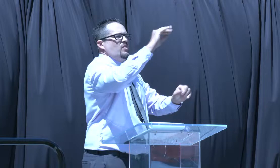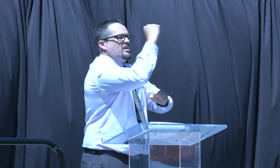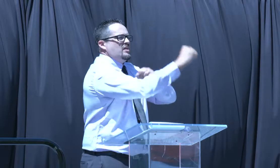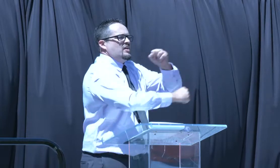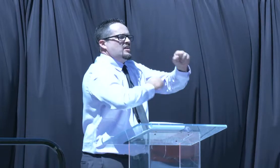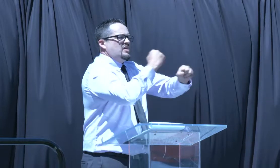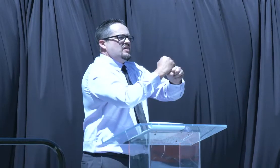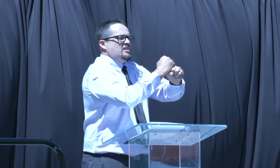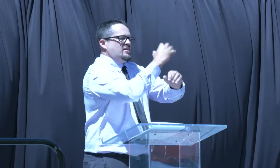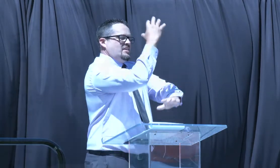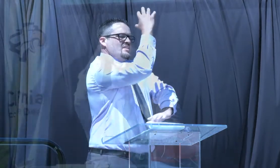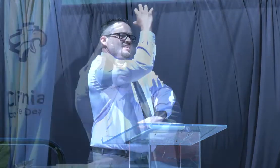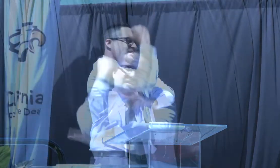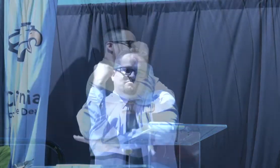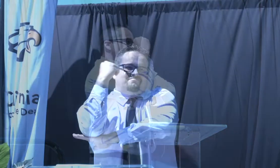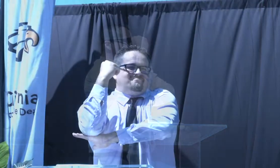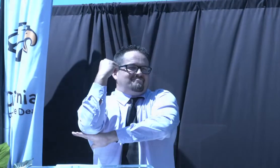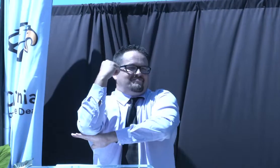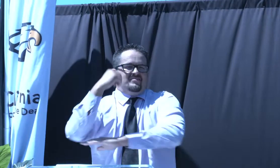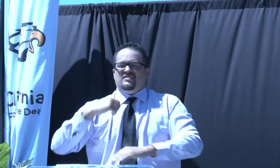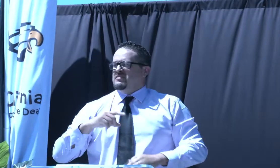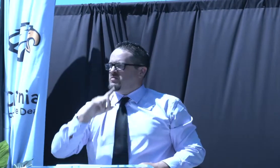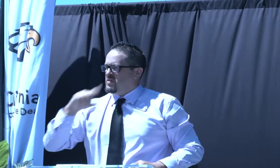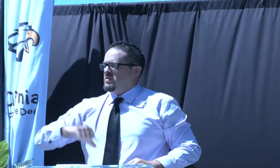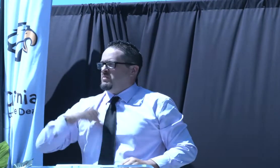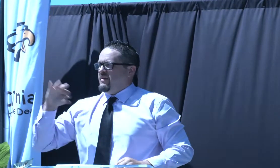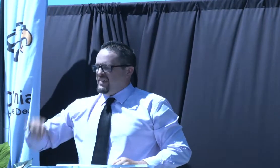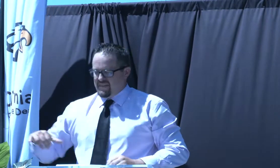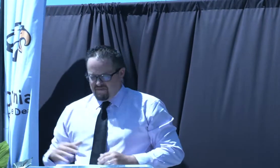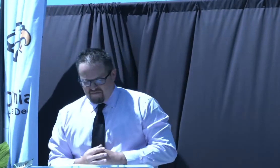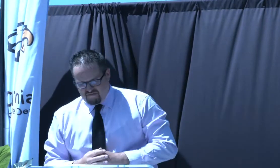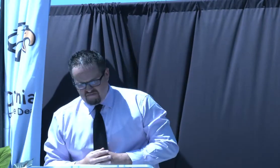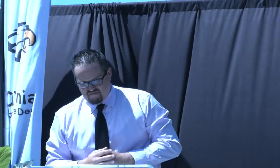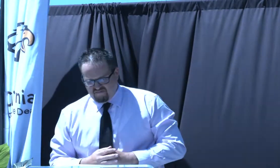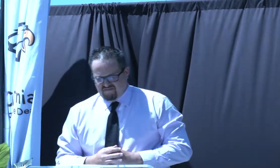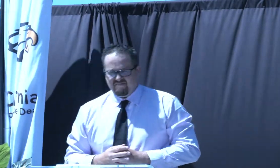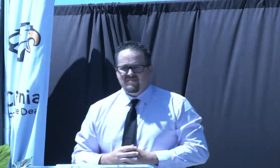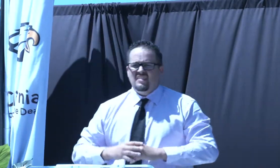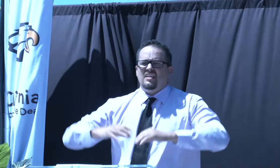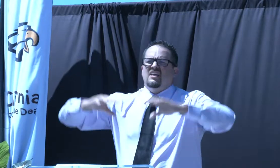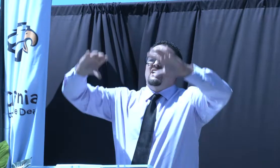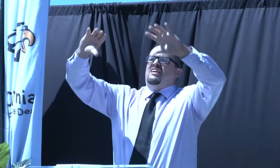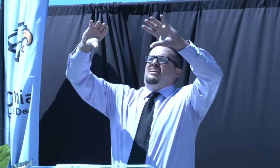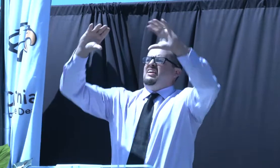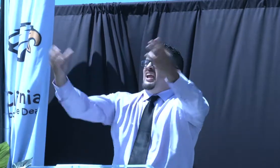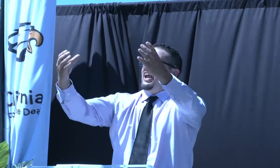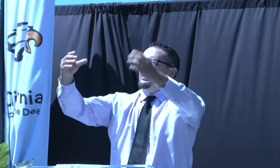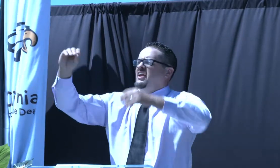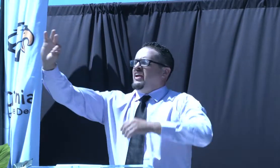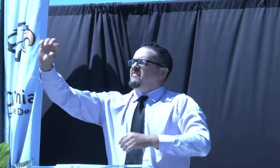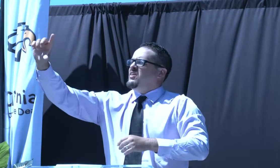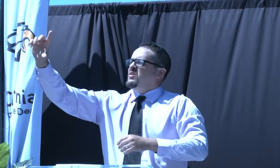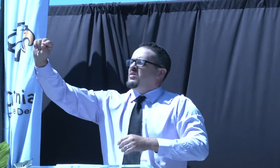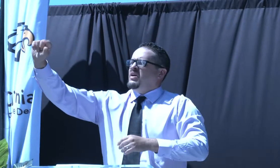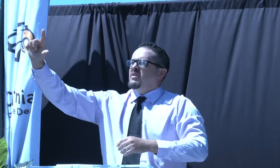Again, I'm so happy to give a speech at my alma mater, the California School for the Deaf, in its 164th year. Class